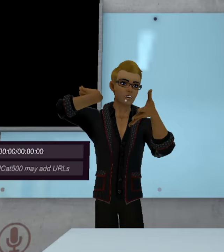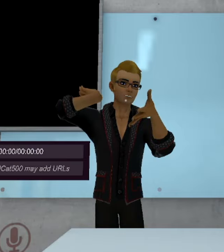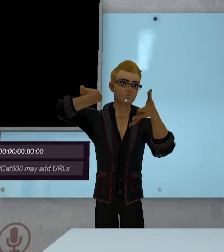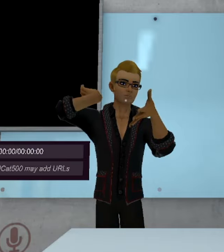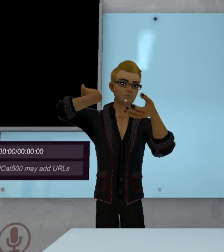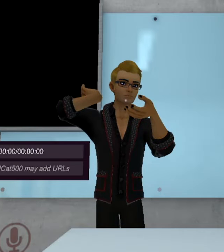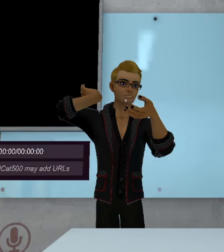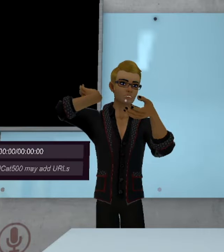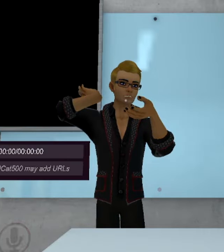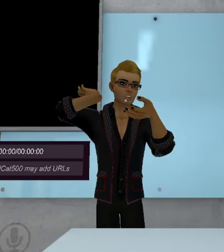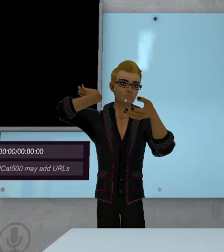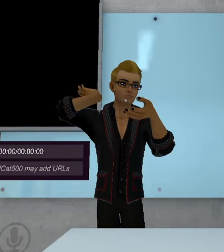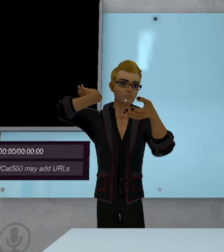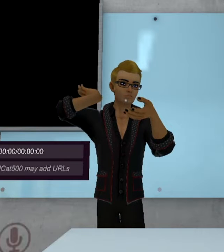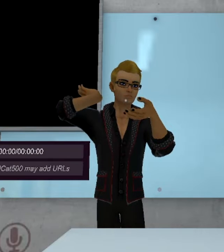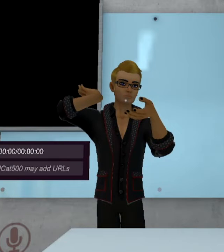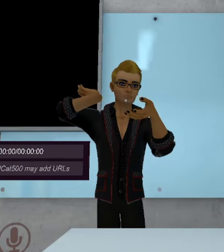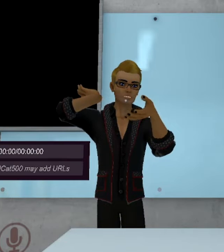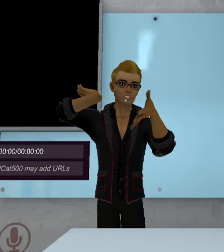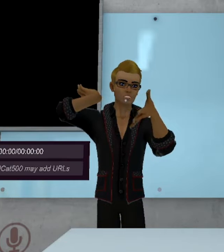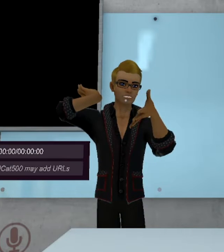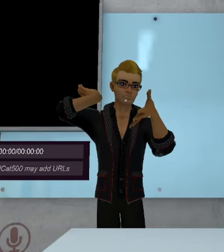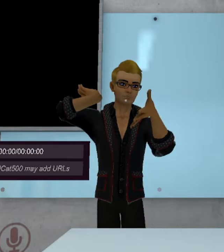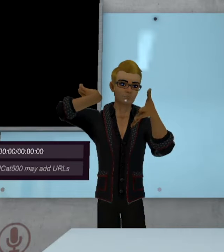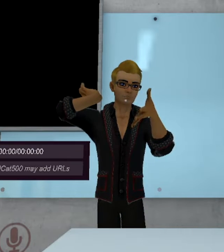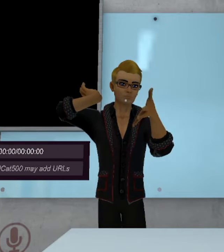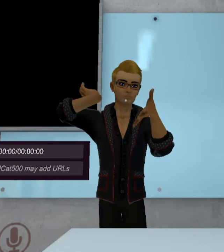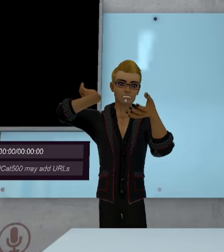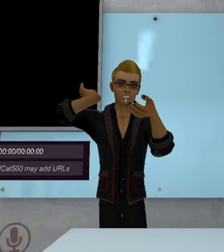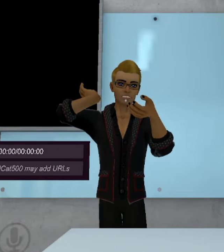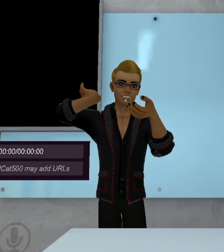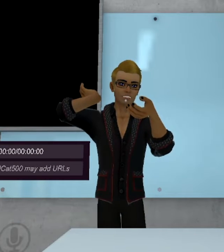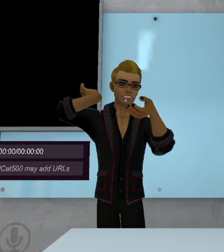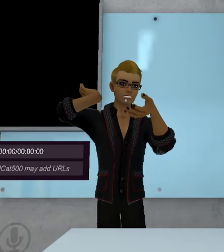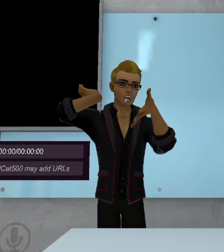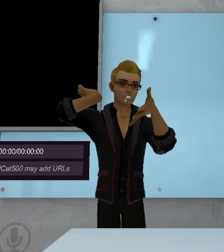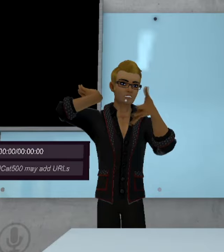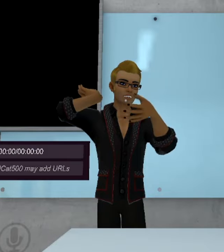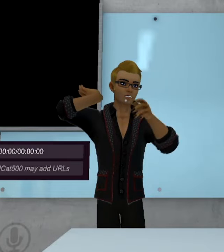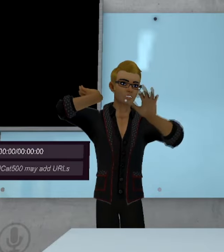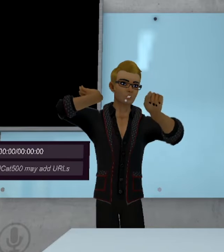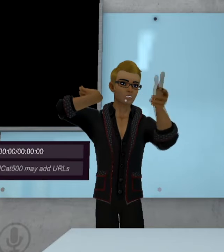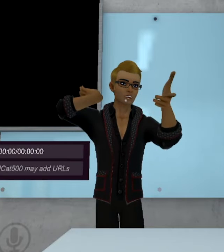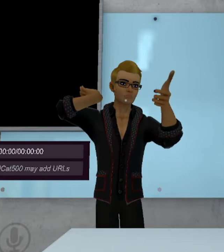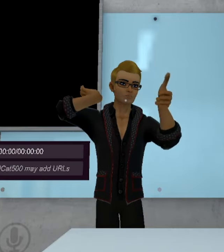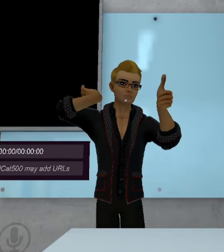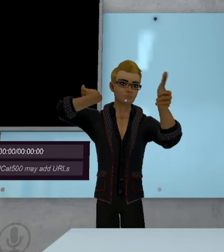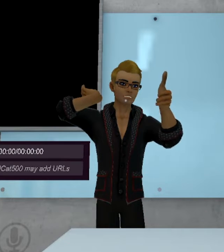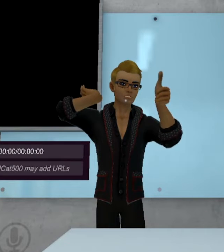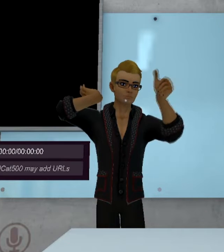something we've more told the other kids, that that's not a right thing to do. And, you know, that, yeah,